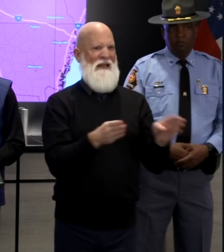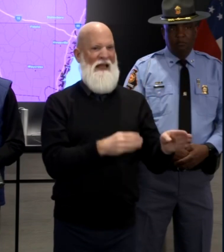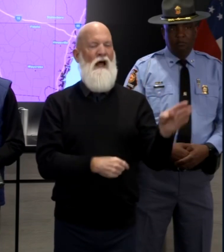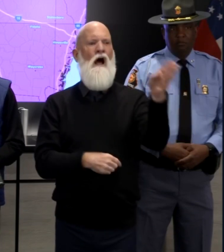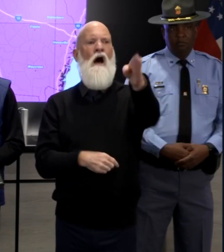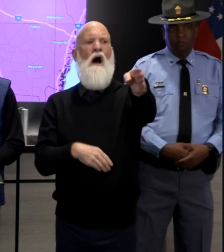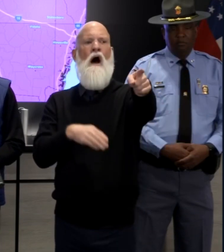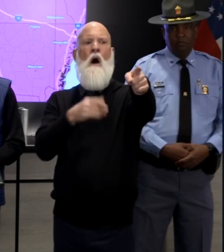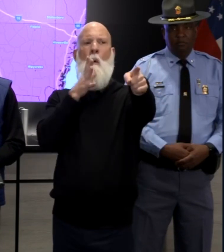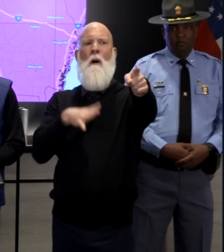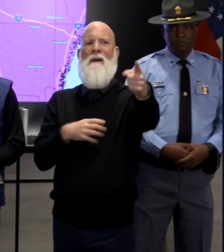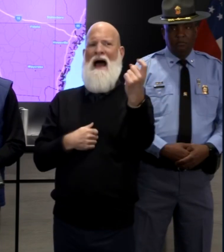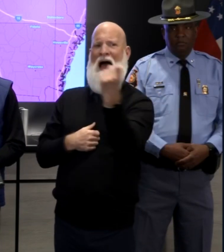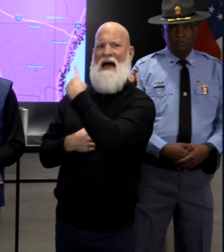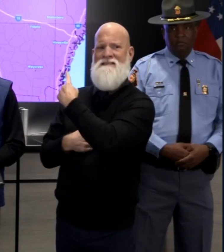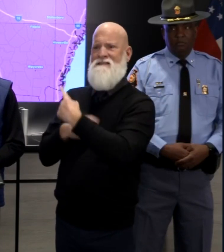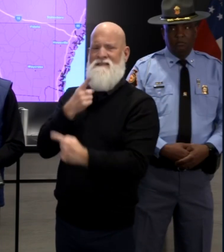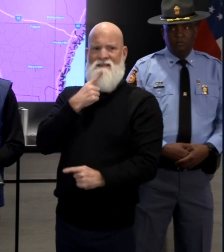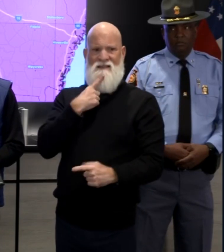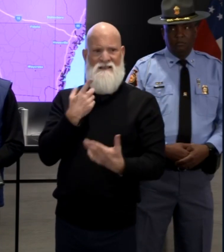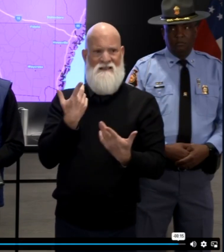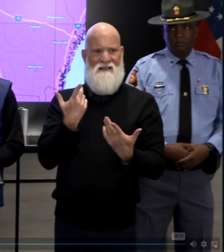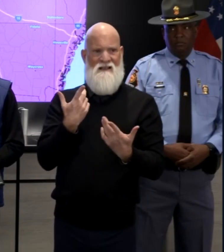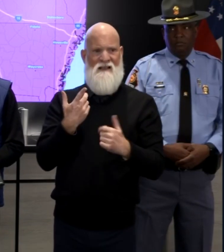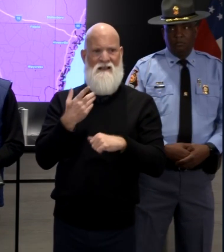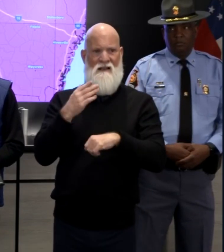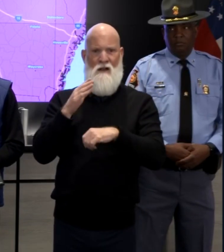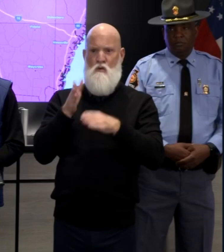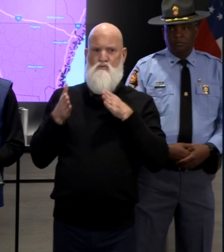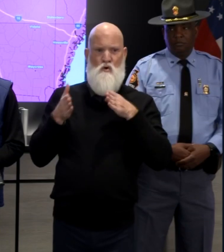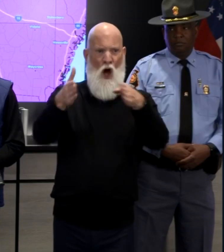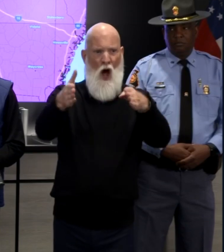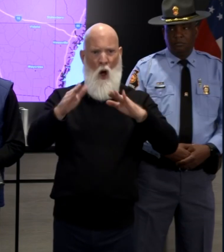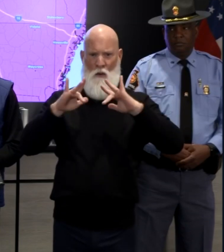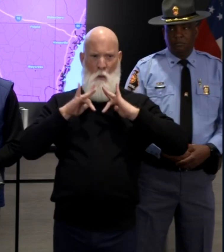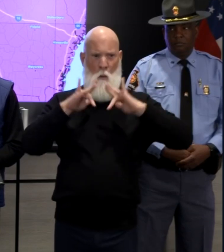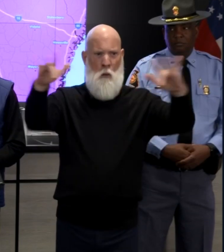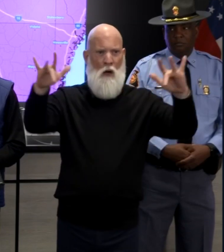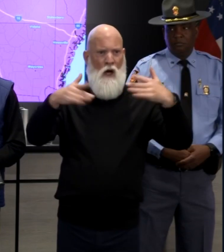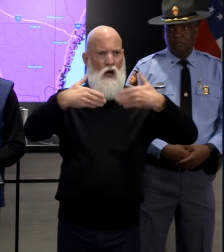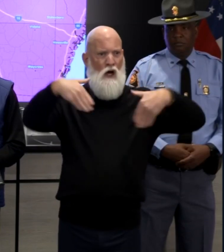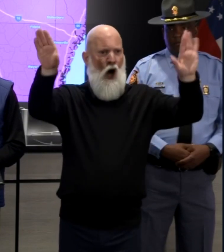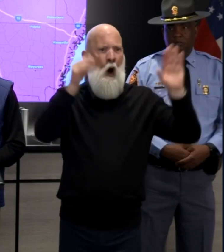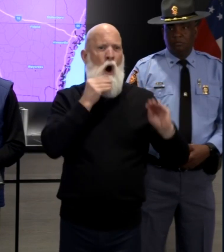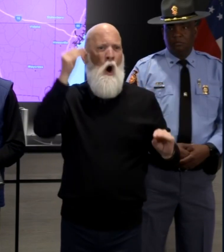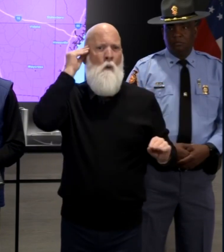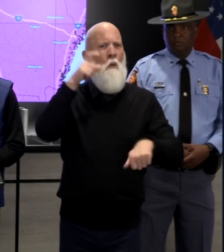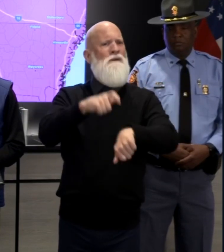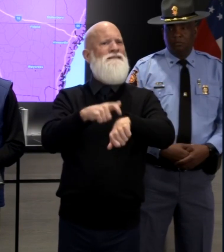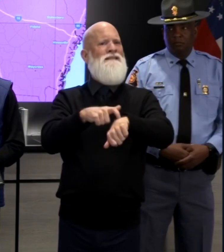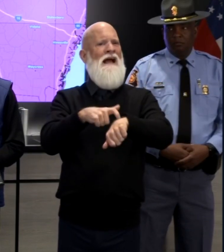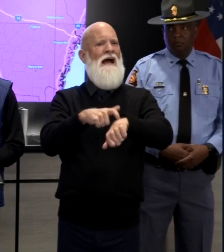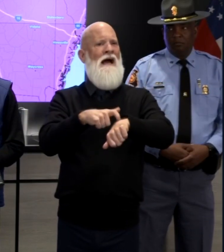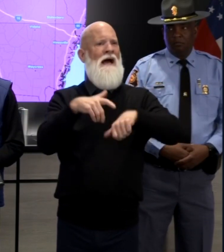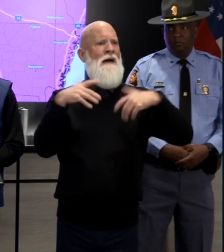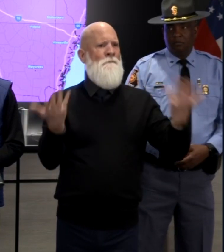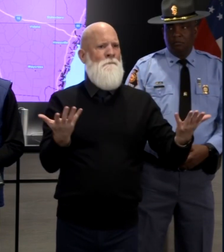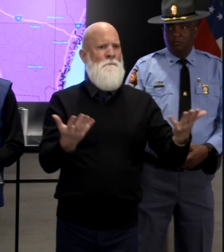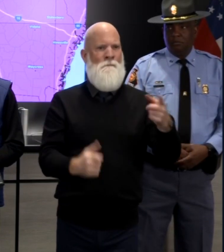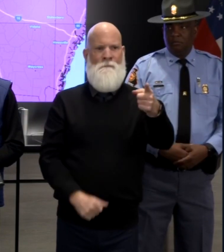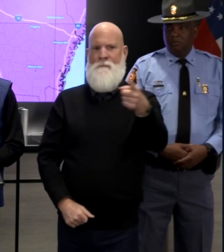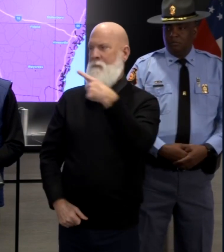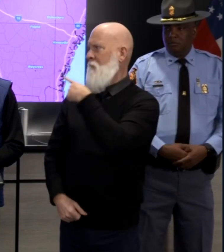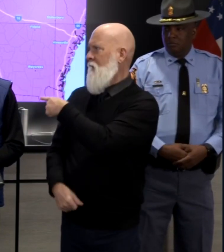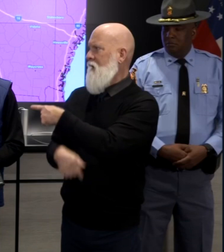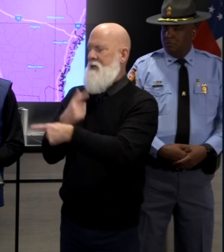remember 2014, folks being stuck on the roadways. So what time should they be off the road? Well, that's a hard question to answer. Will, I don't know